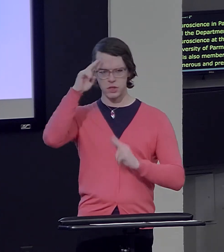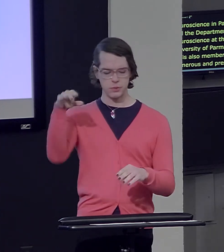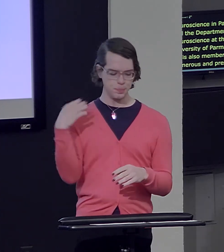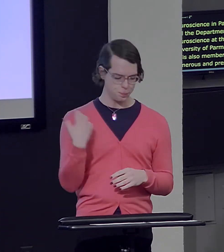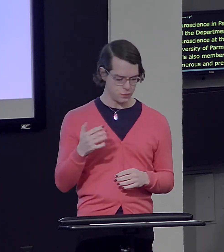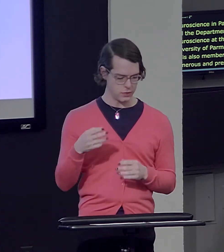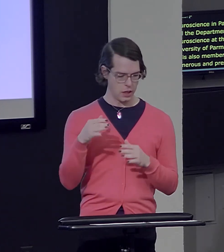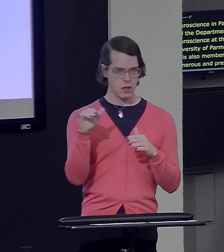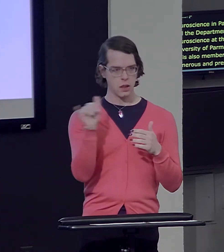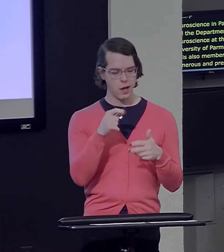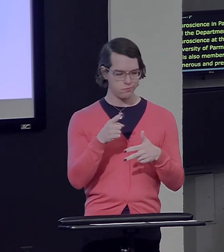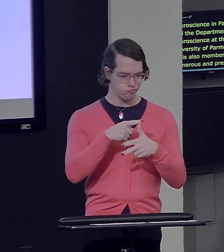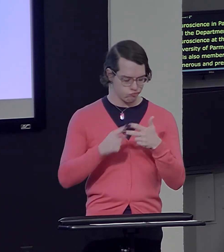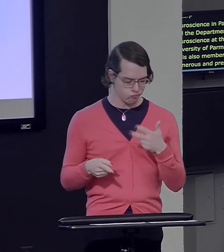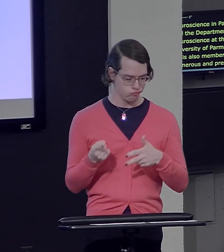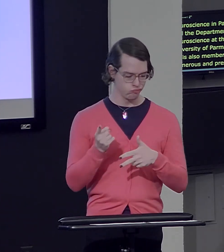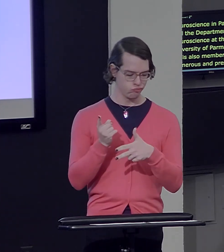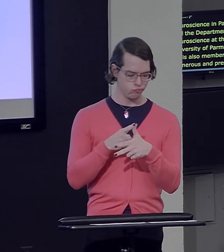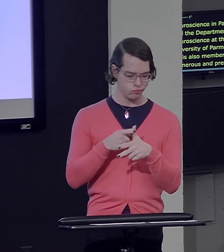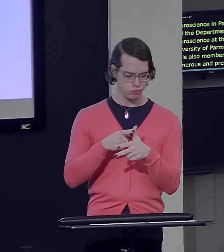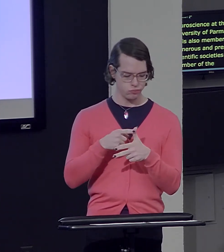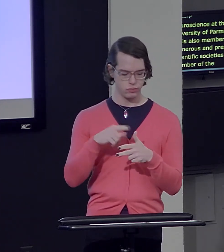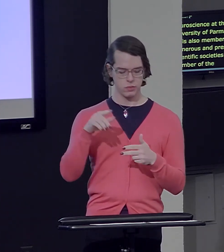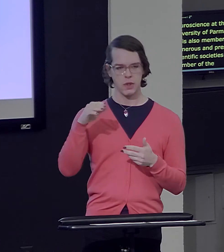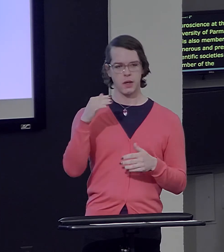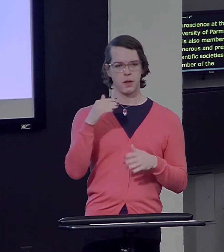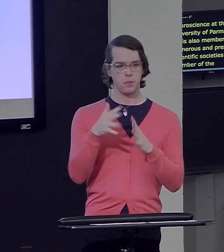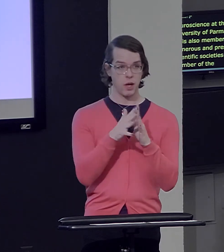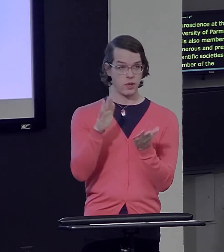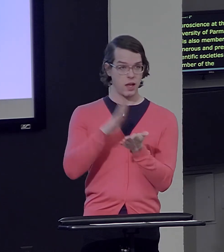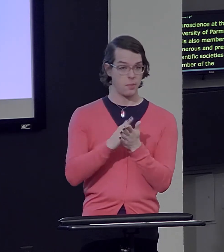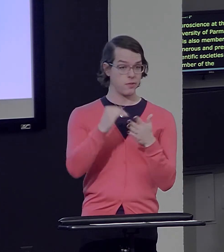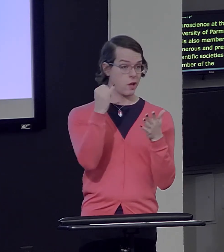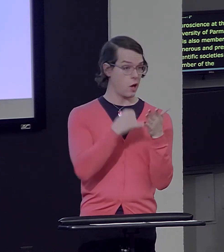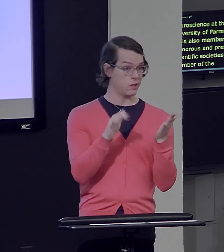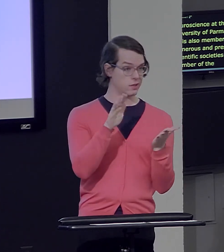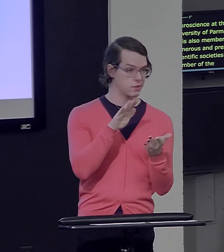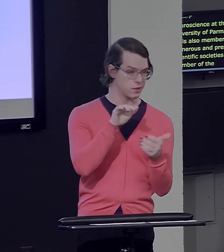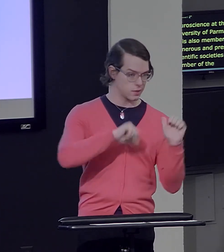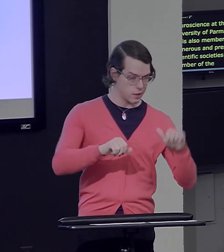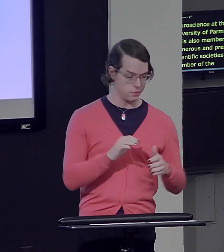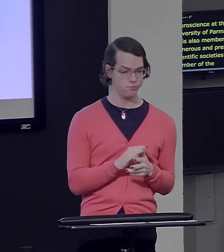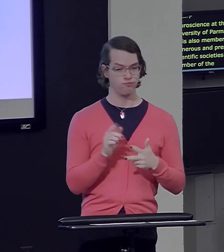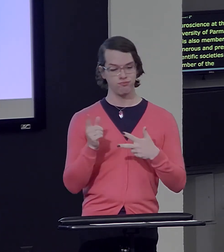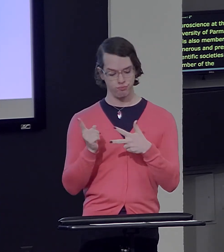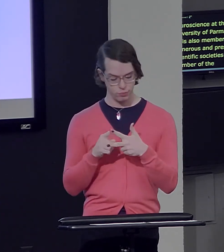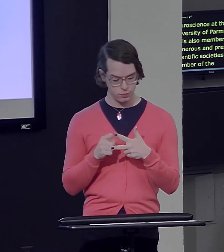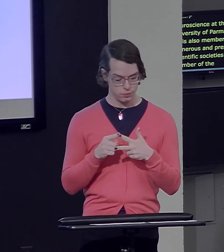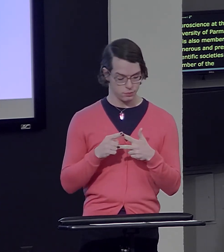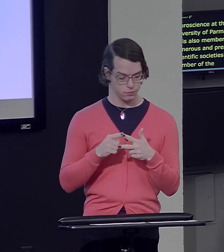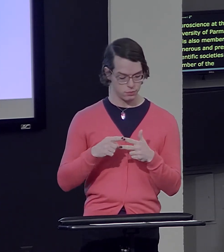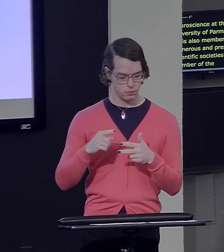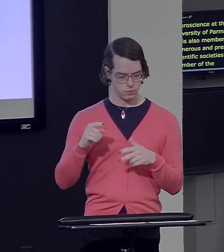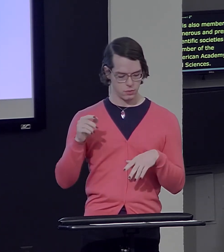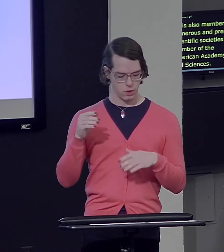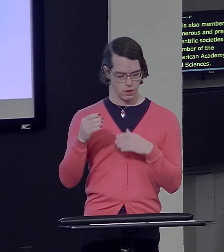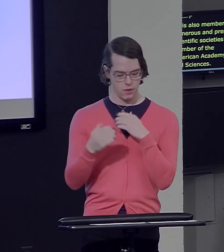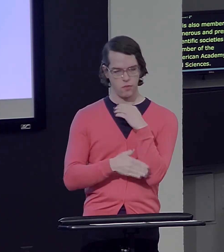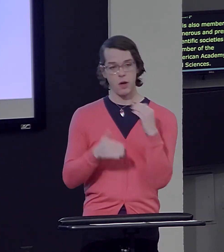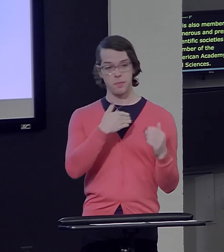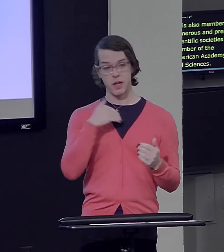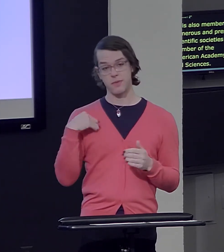prestigious scientific societies, such as member of the American Academy of Arts and